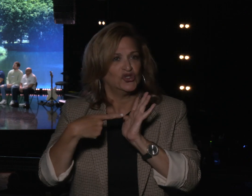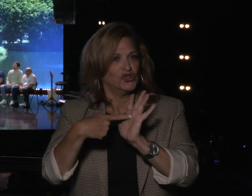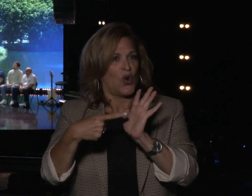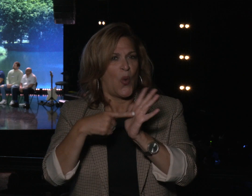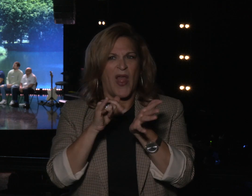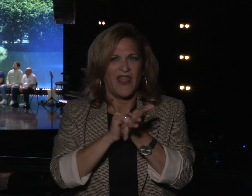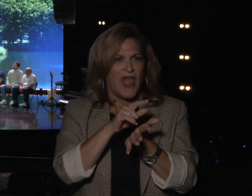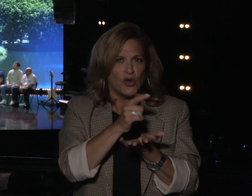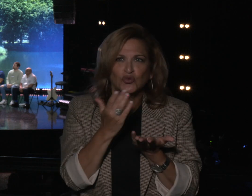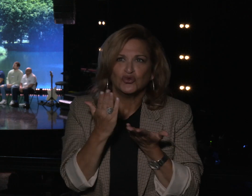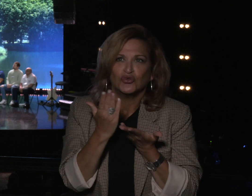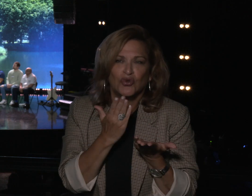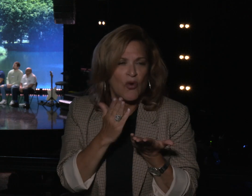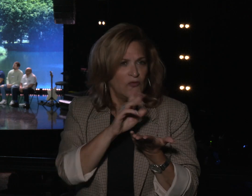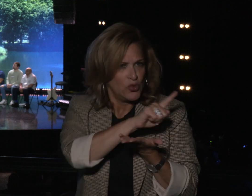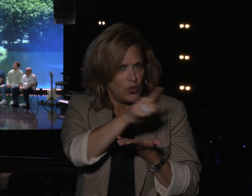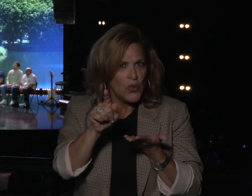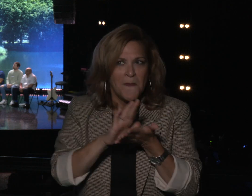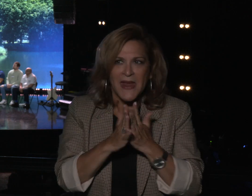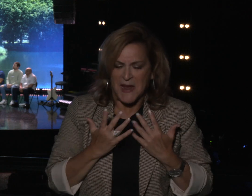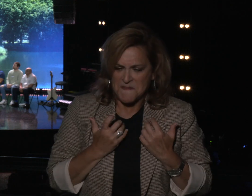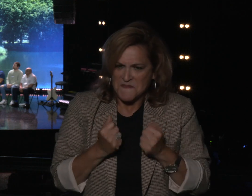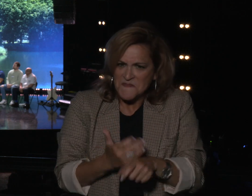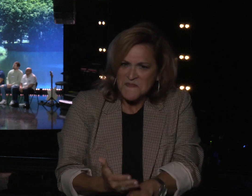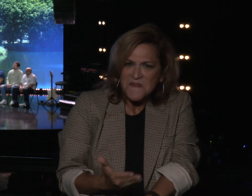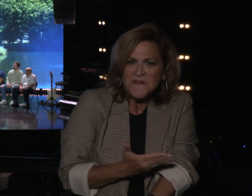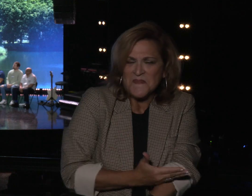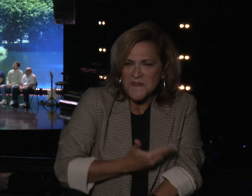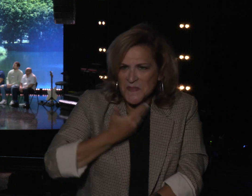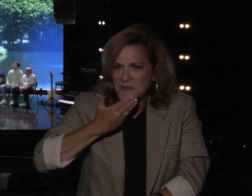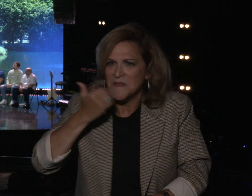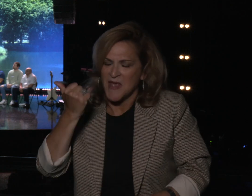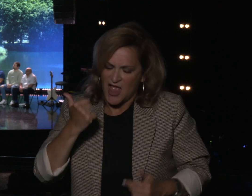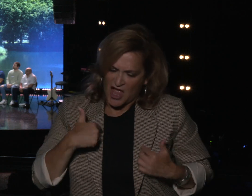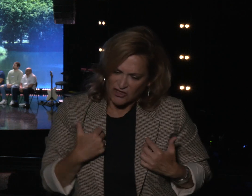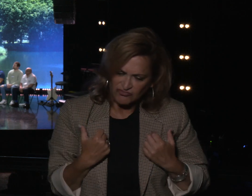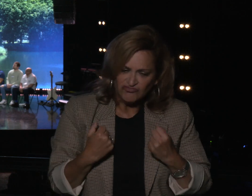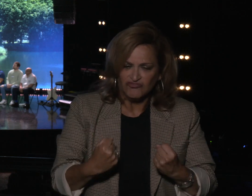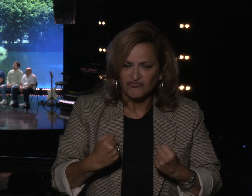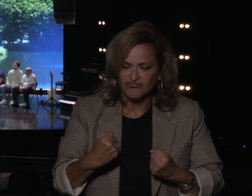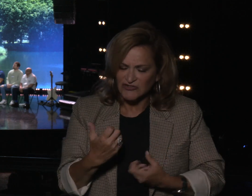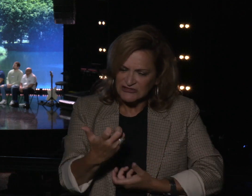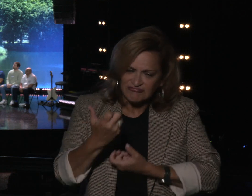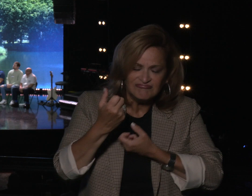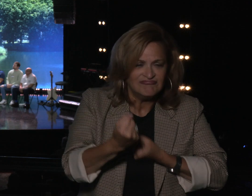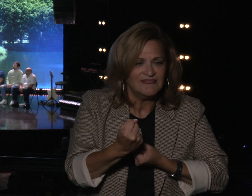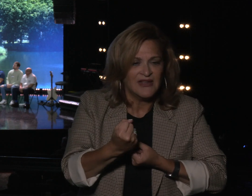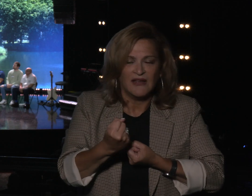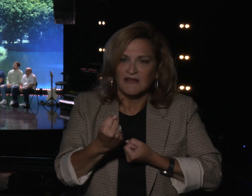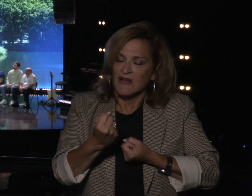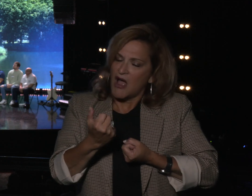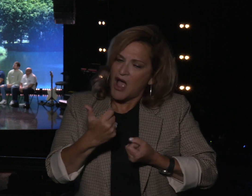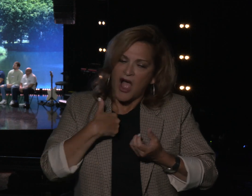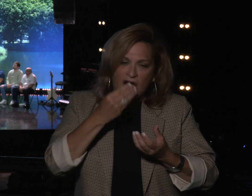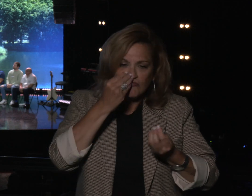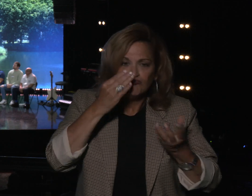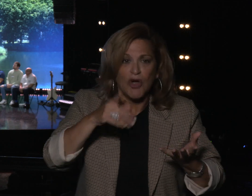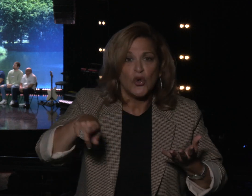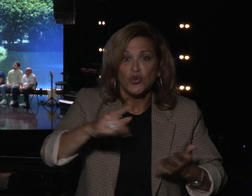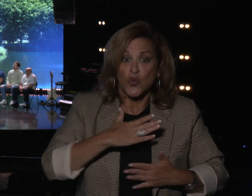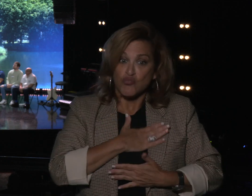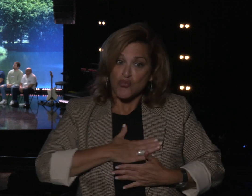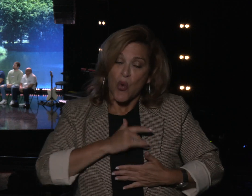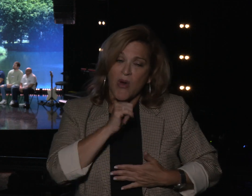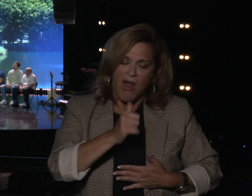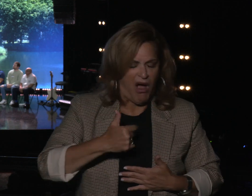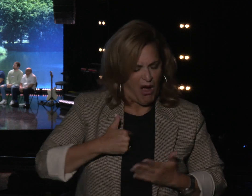better, that you're getting stronger, that you are self-confident. See, I can take the risk whether you appreciate it or not. And